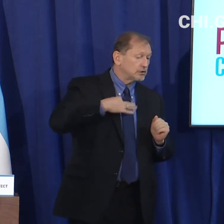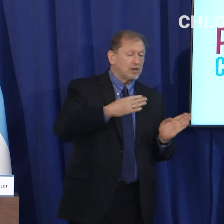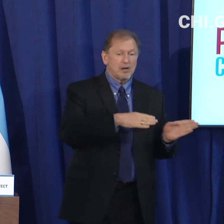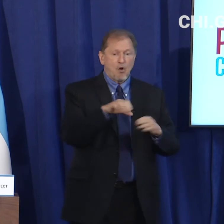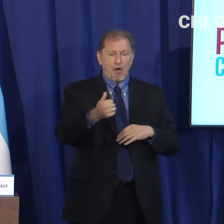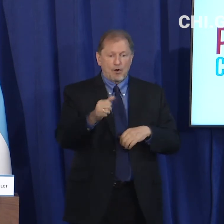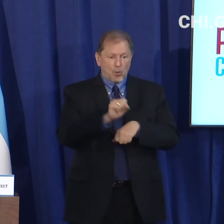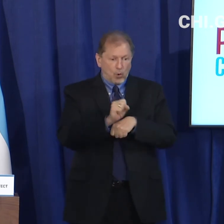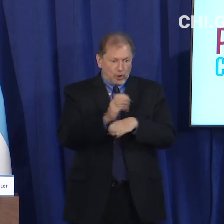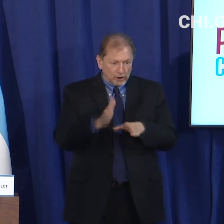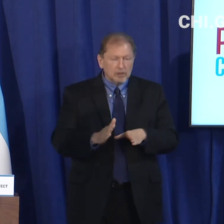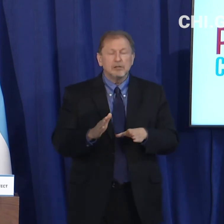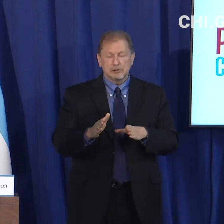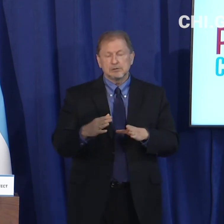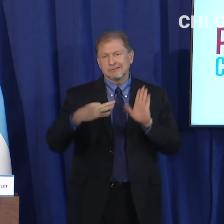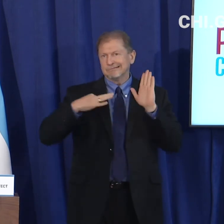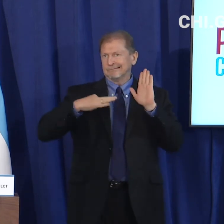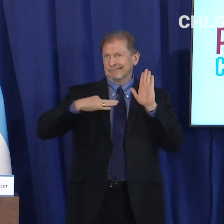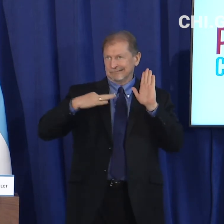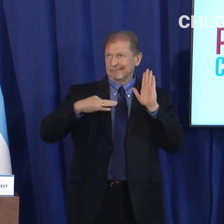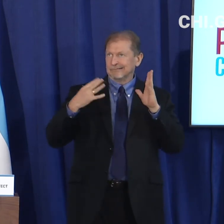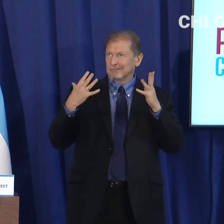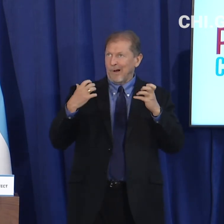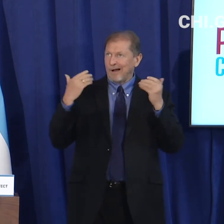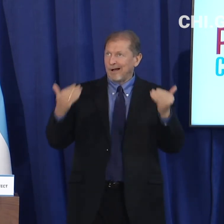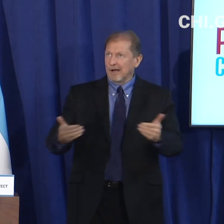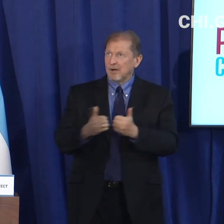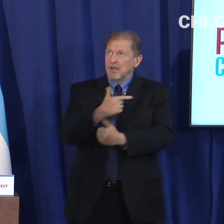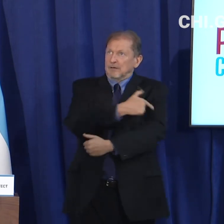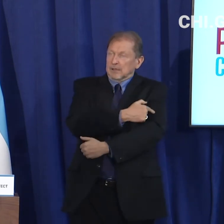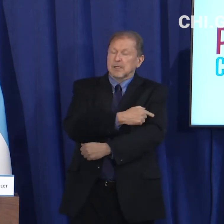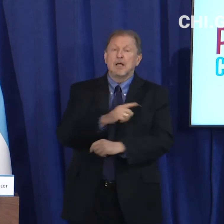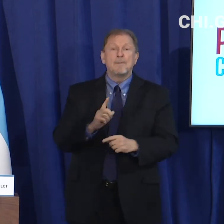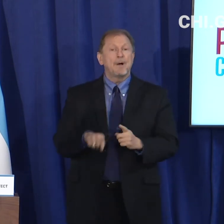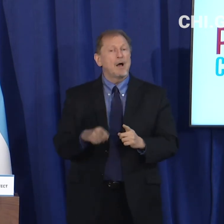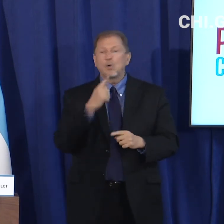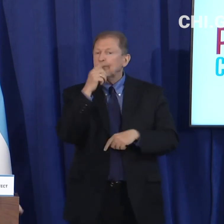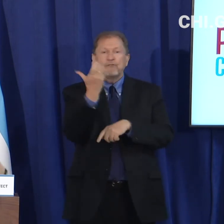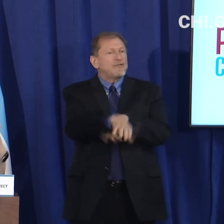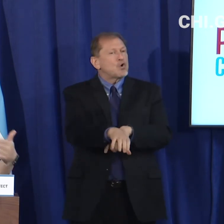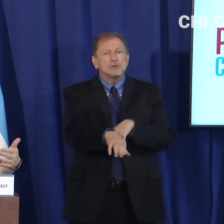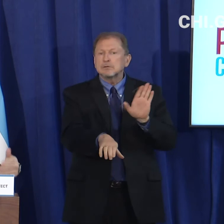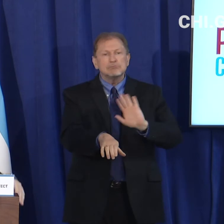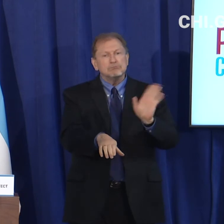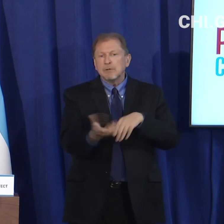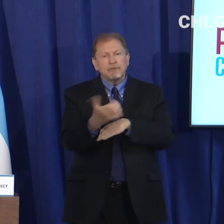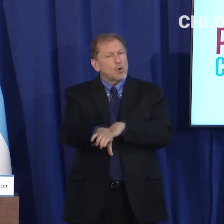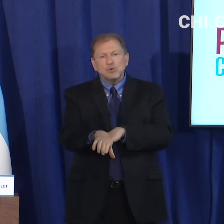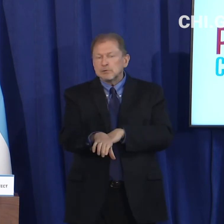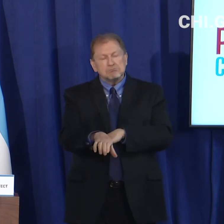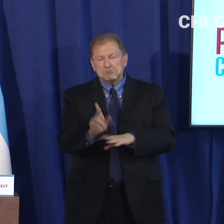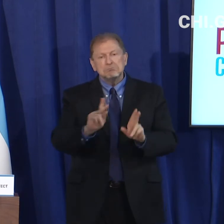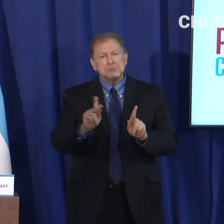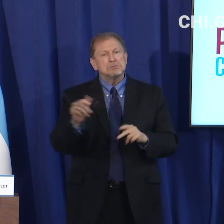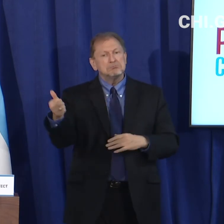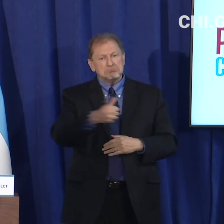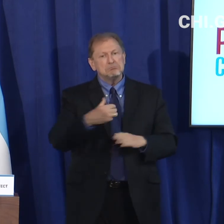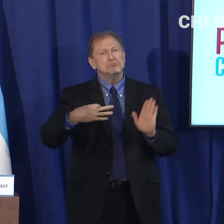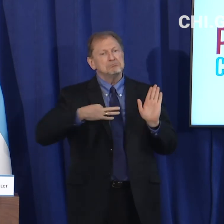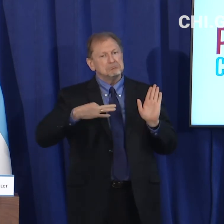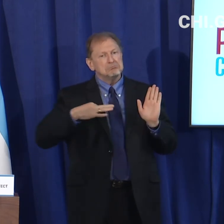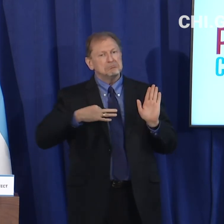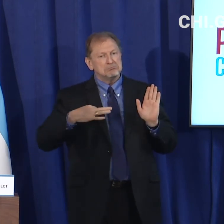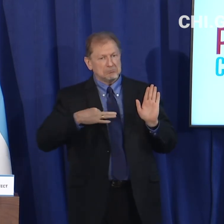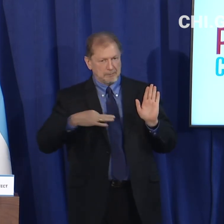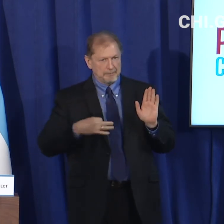of the opportunity to protect themselves and their community. But this will be a choice that people will have, particularly early on. Also, can